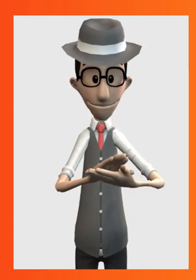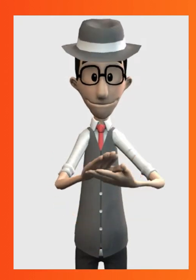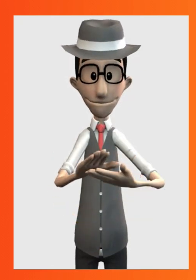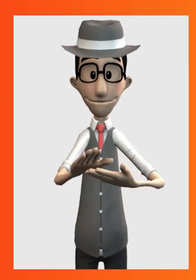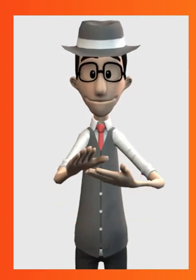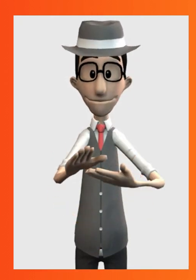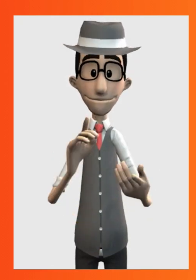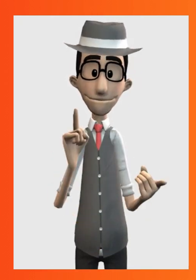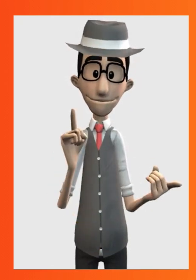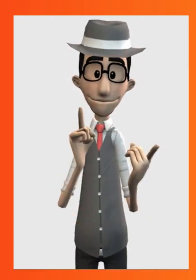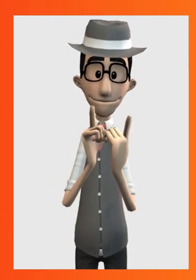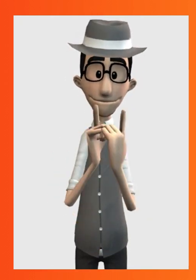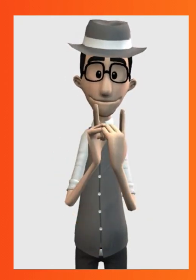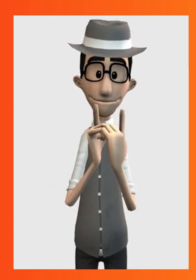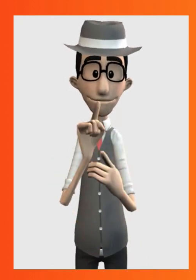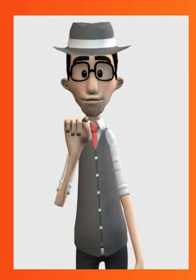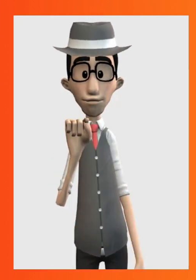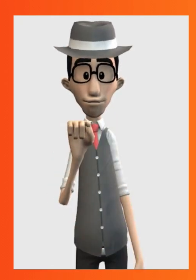Nice to meet you.